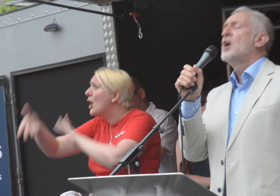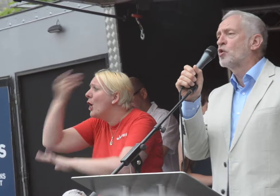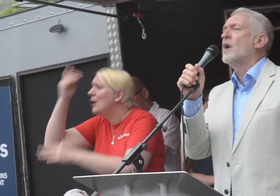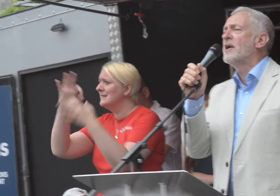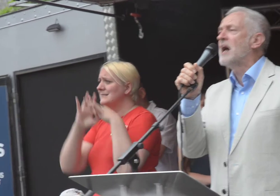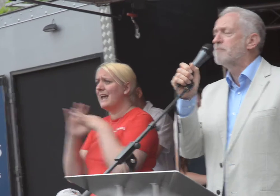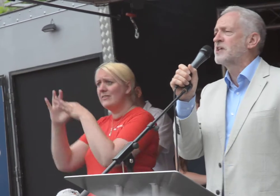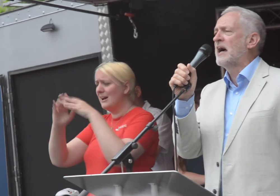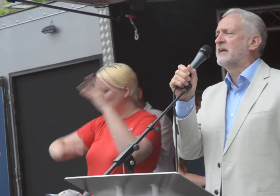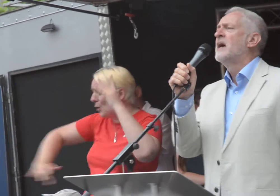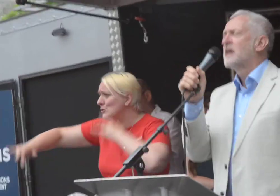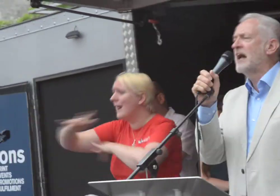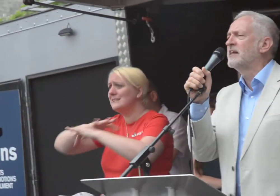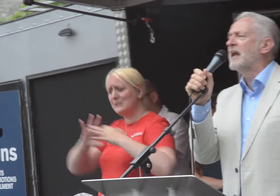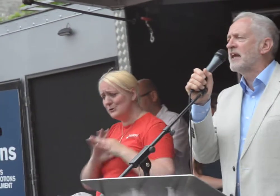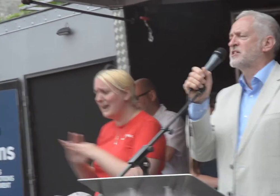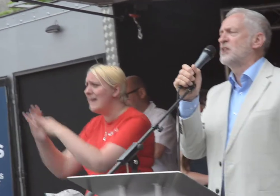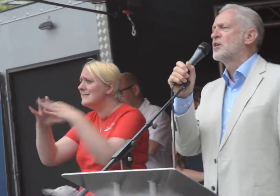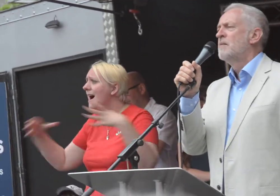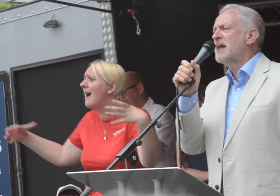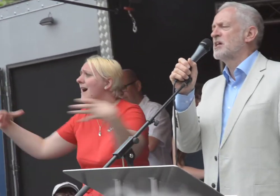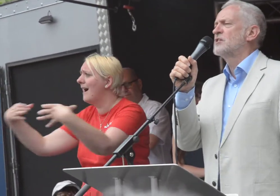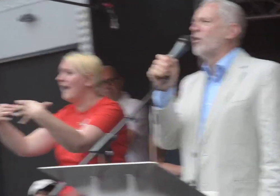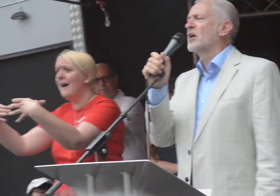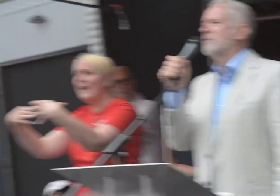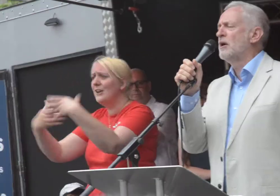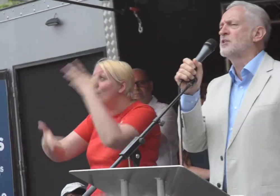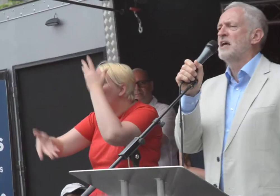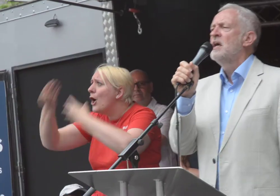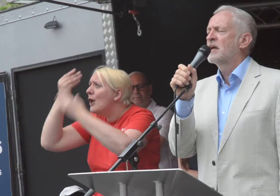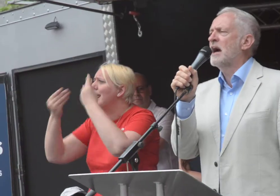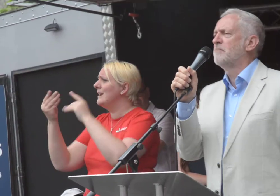together, growing up together, getting that message of what a